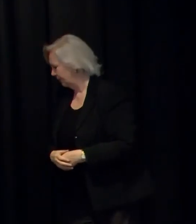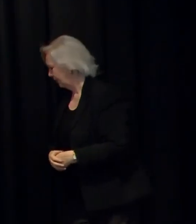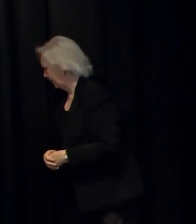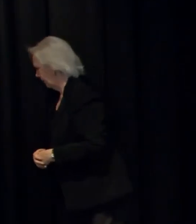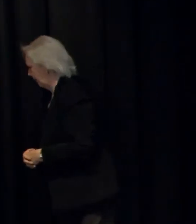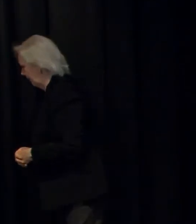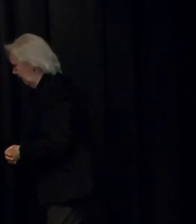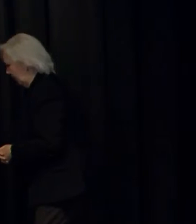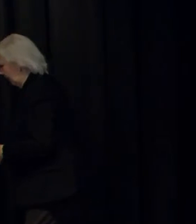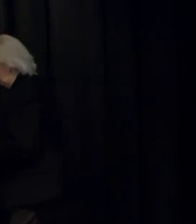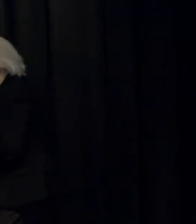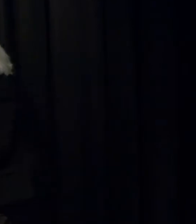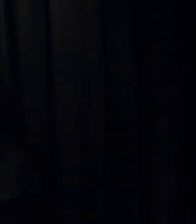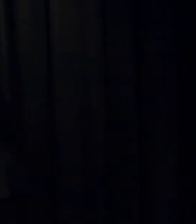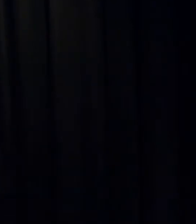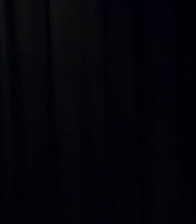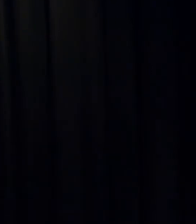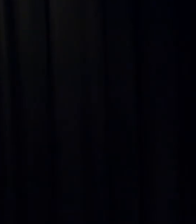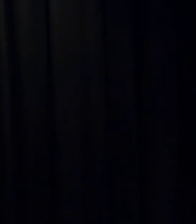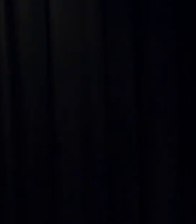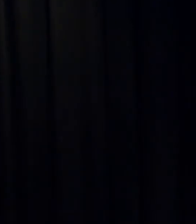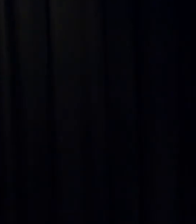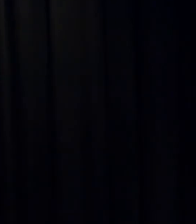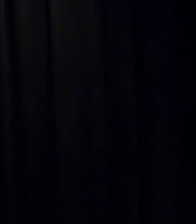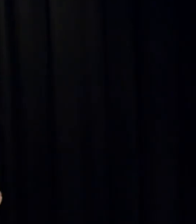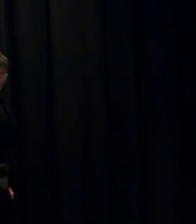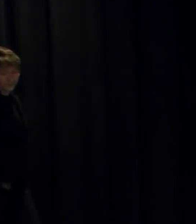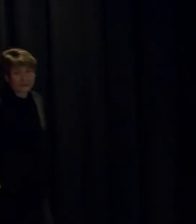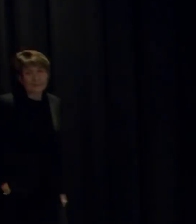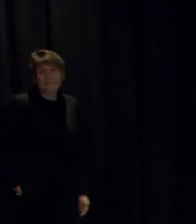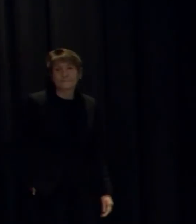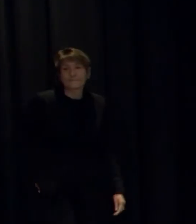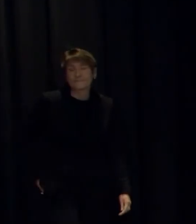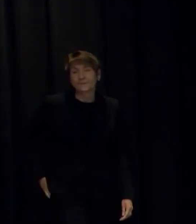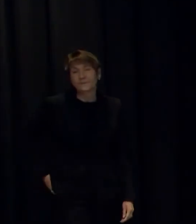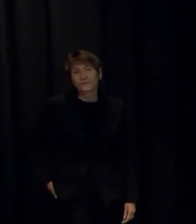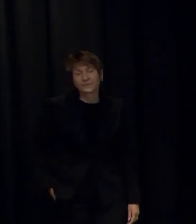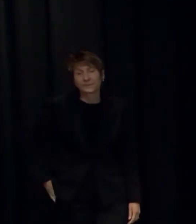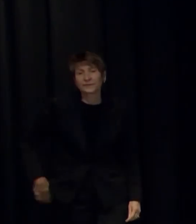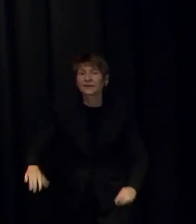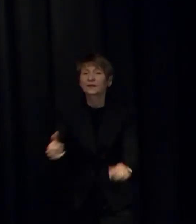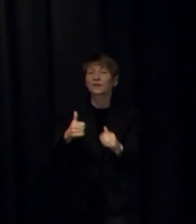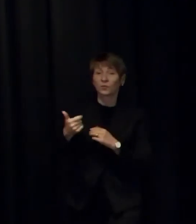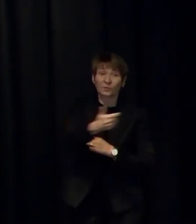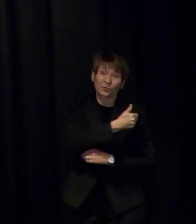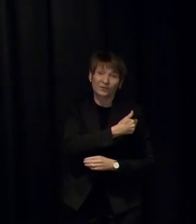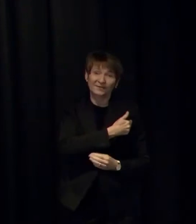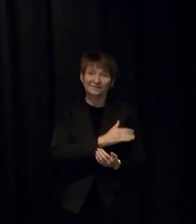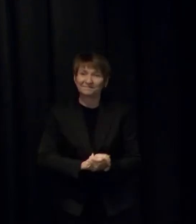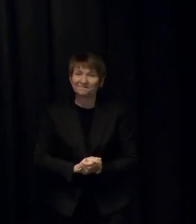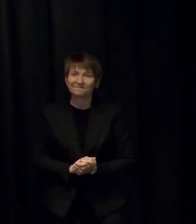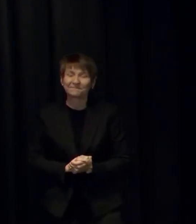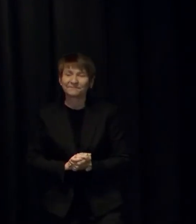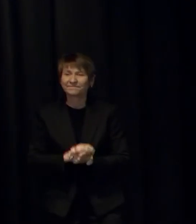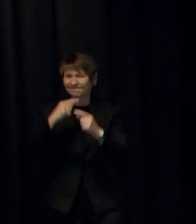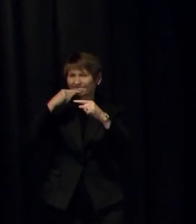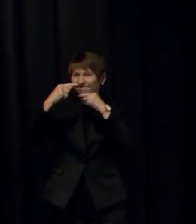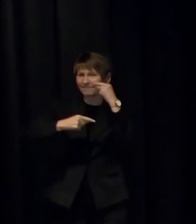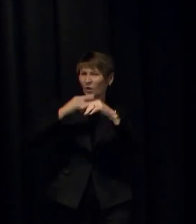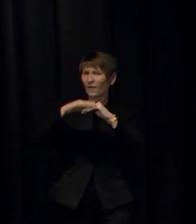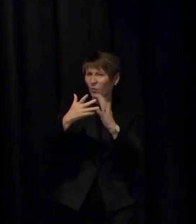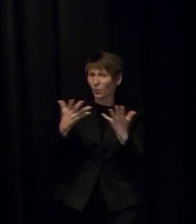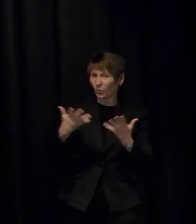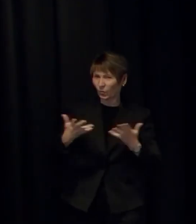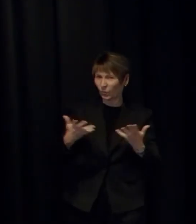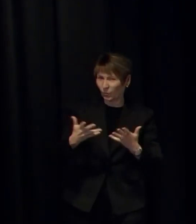Thank you, Premier, and good morning. So a little bit on the geography of our current cases. The